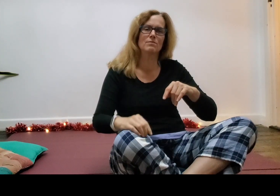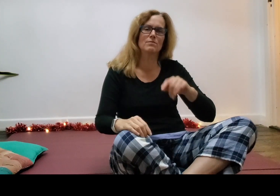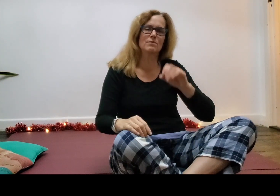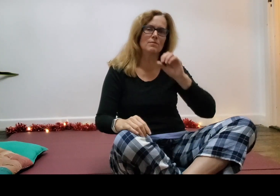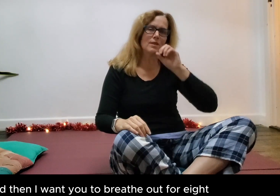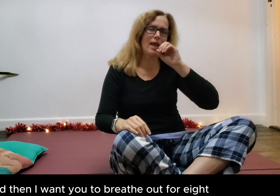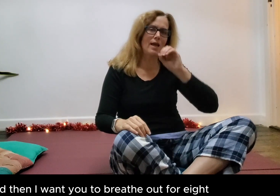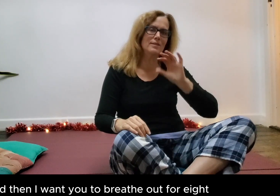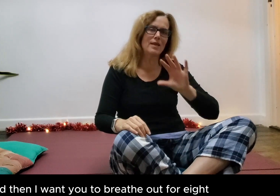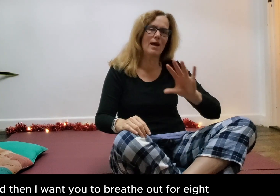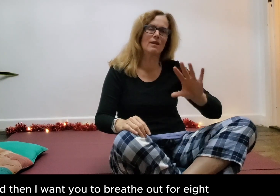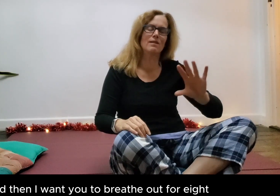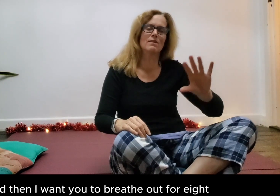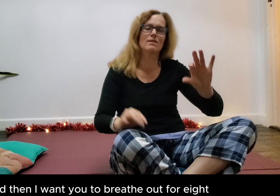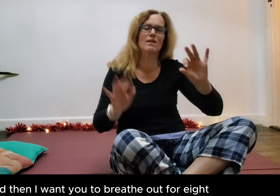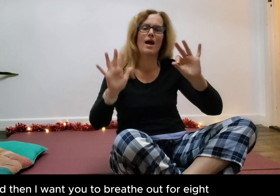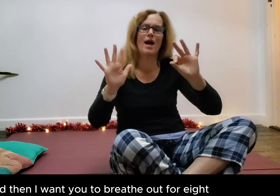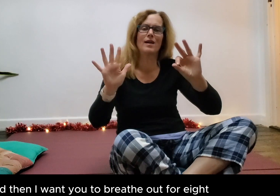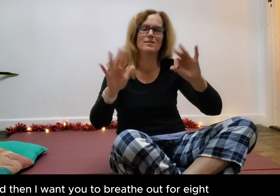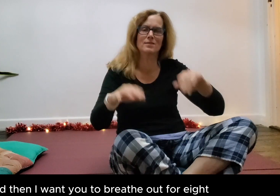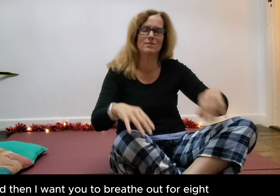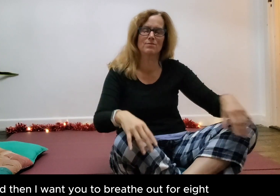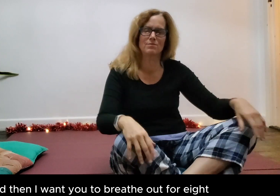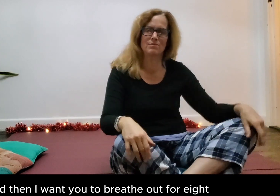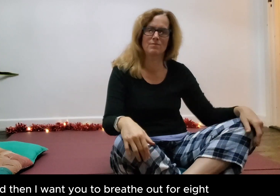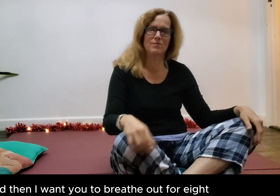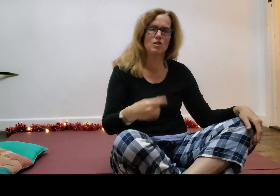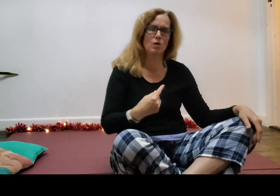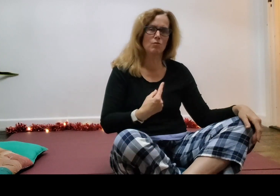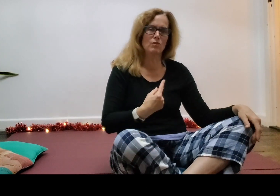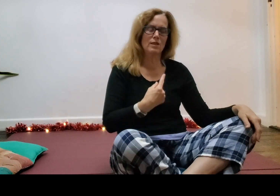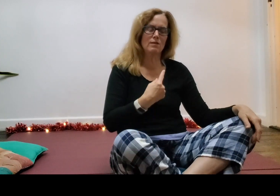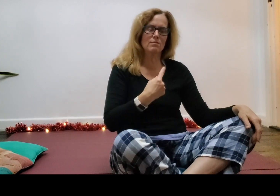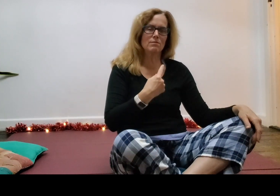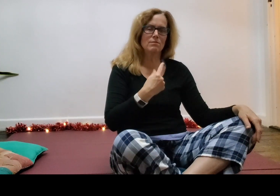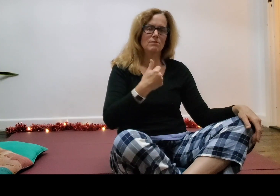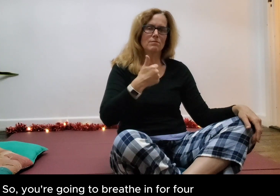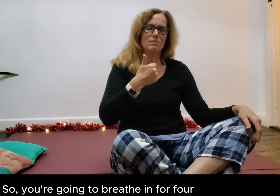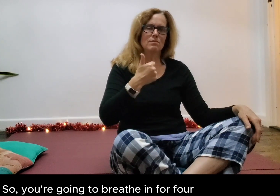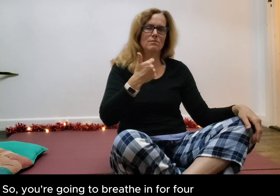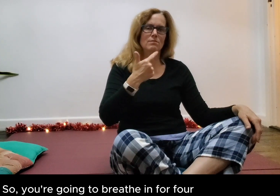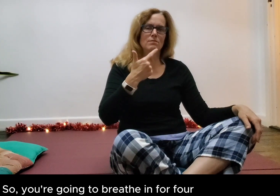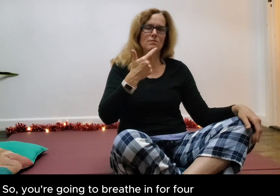And then I want you to breathe out for 8. So you're going to breathe in for 4.